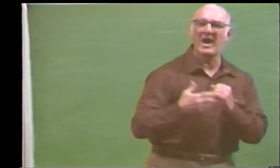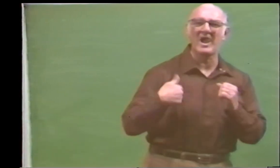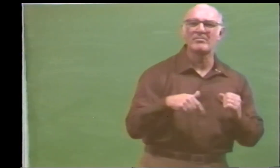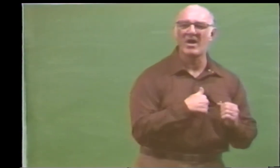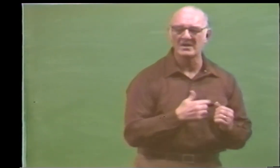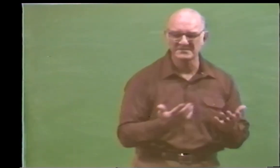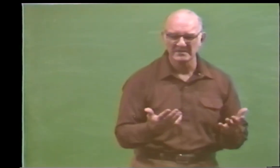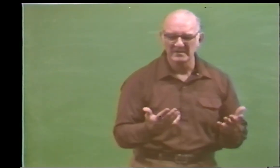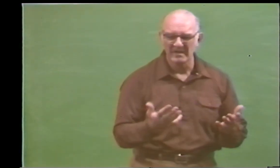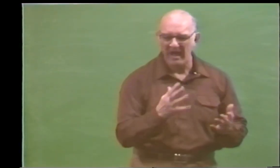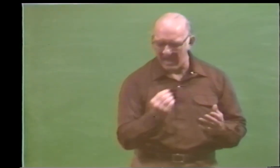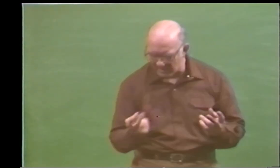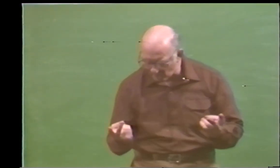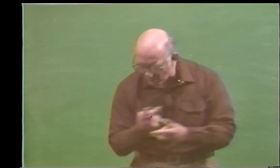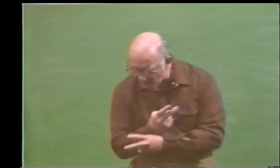help us, and worse.